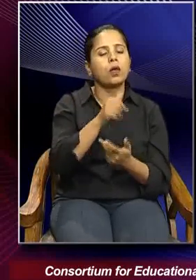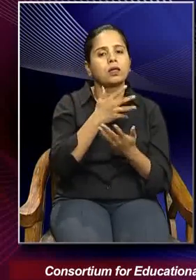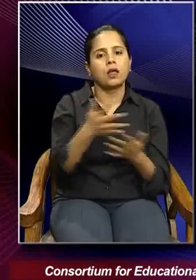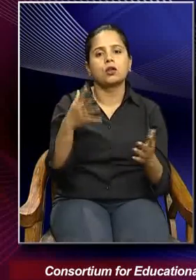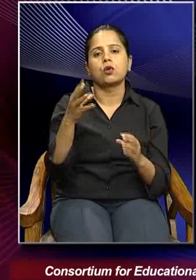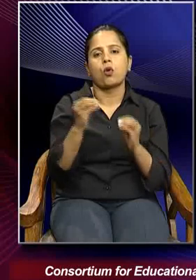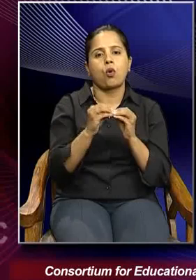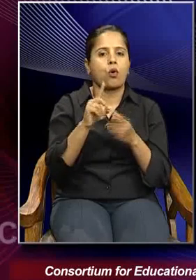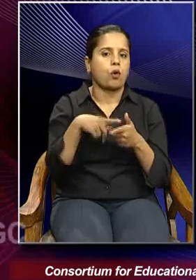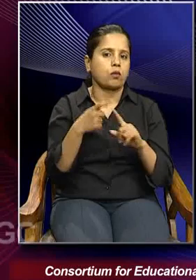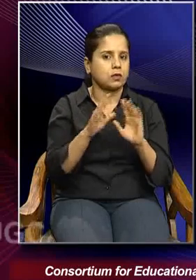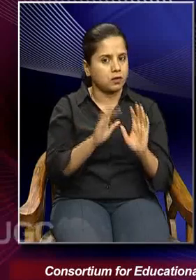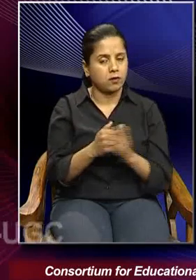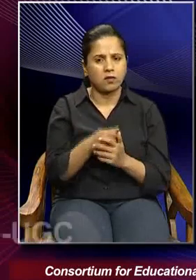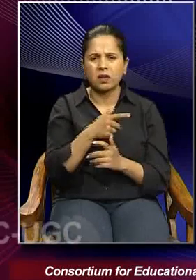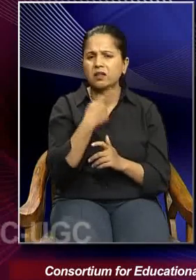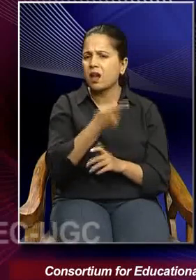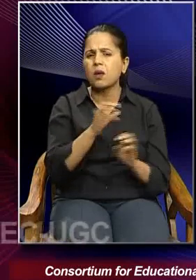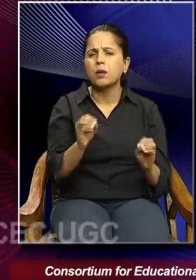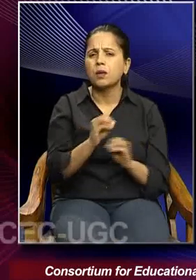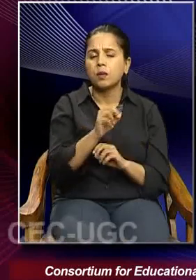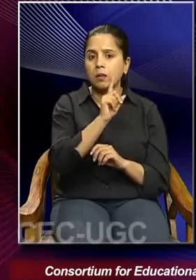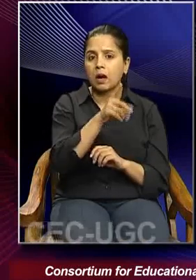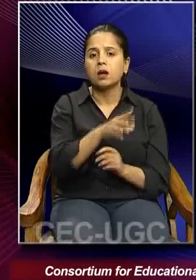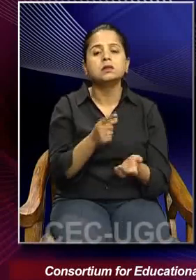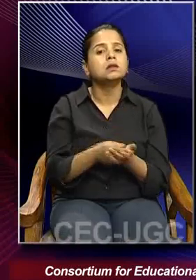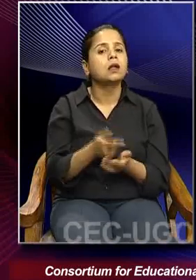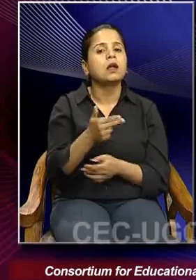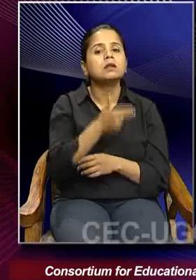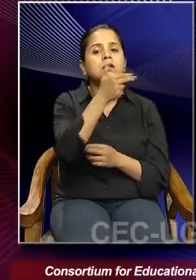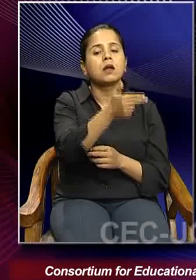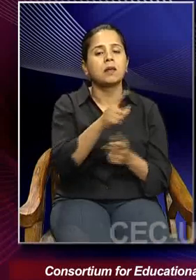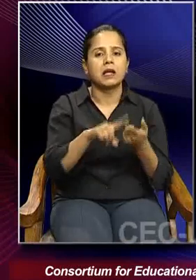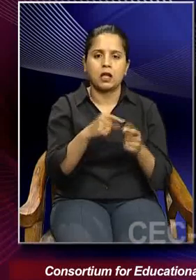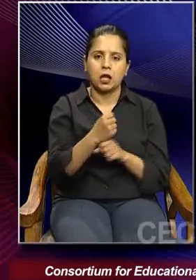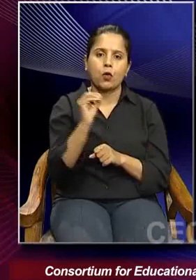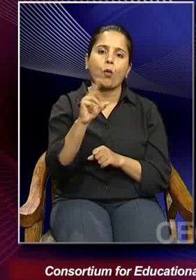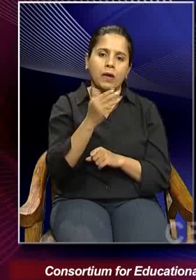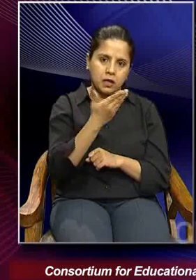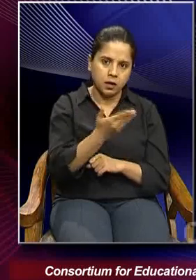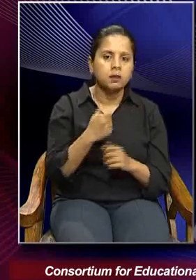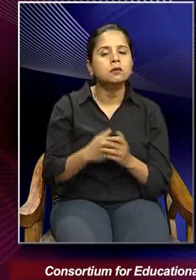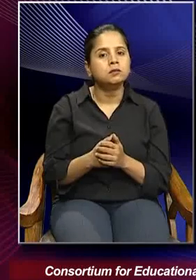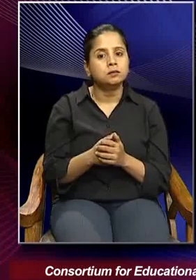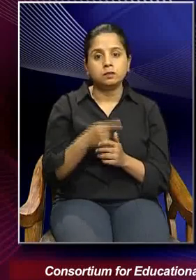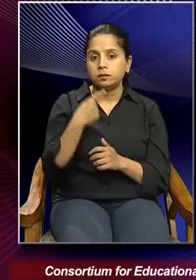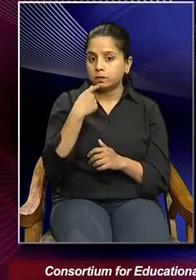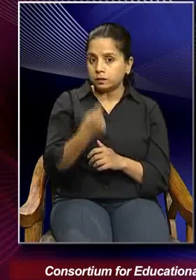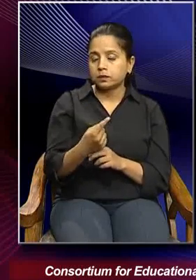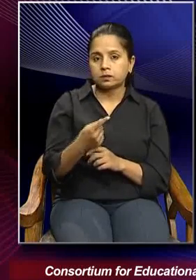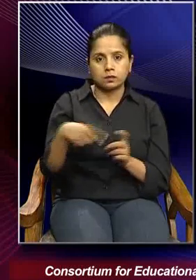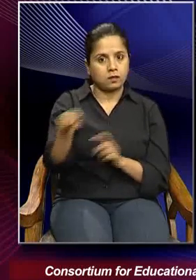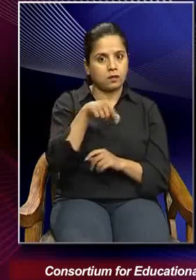objects. This is nothing but regarded as ego. Fine. So when through